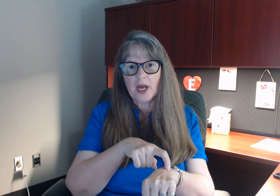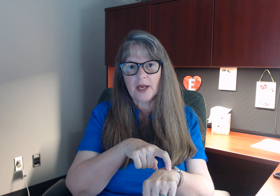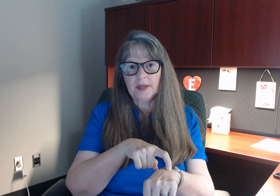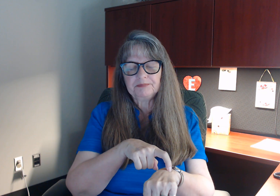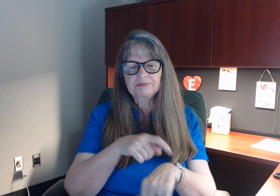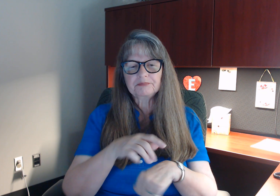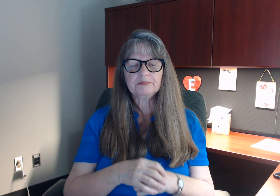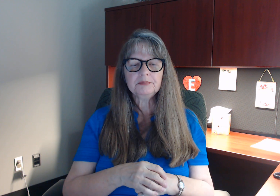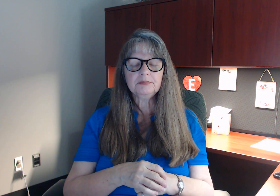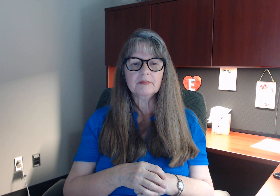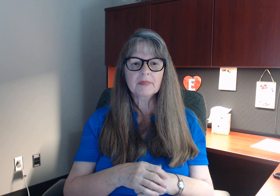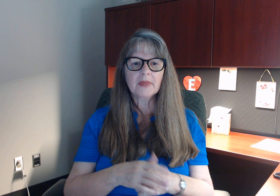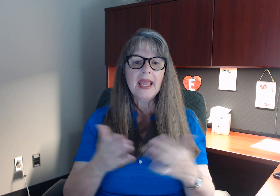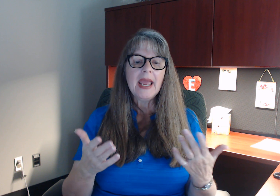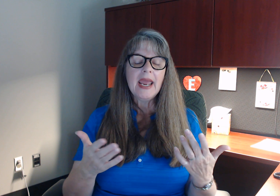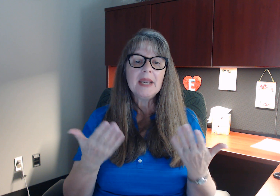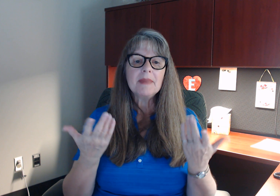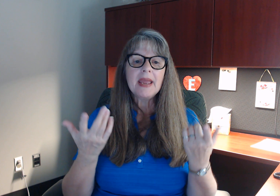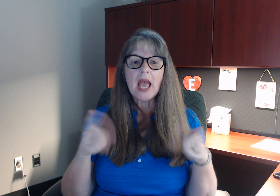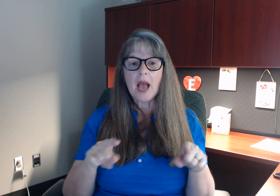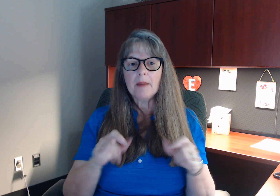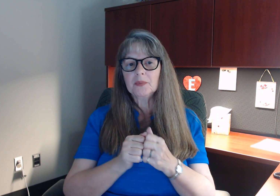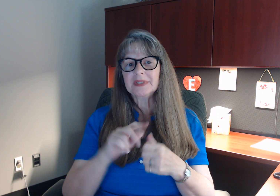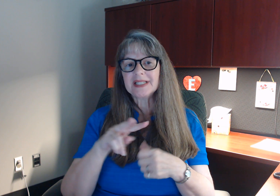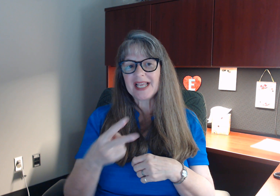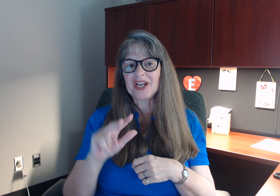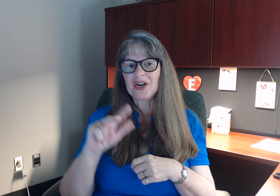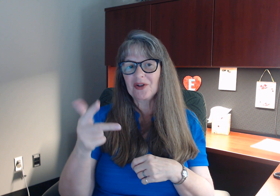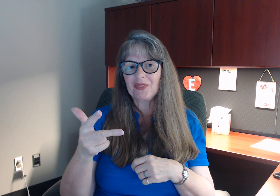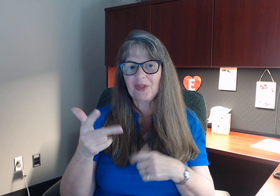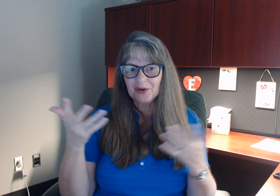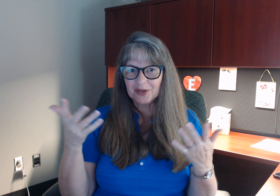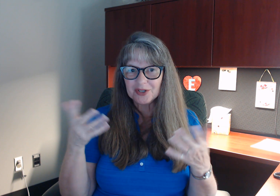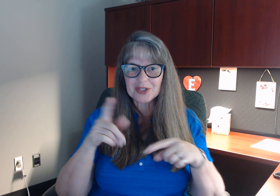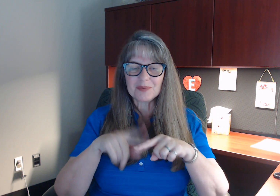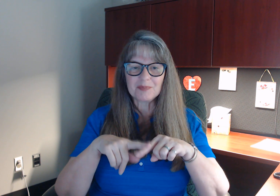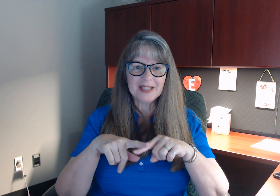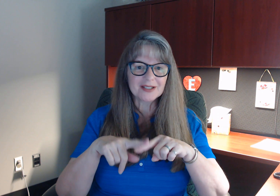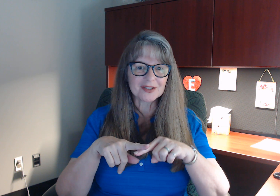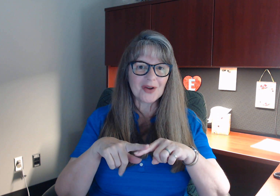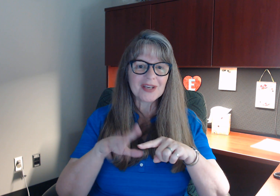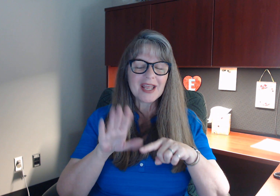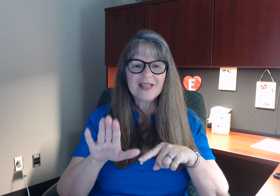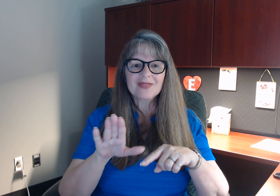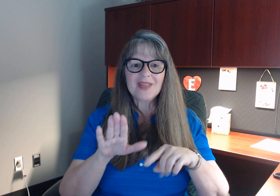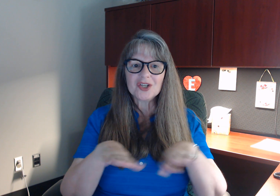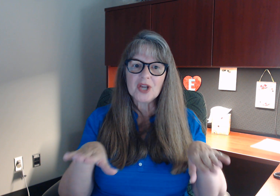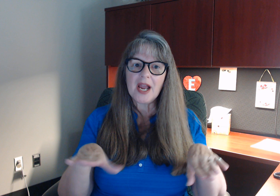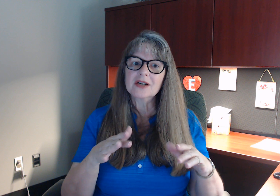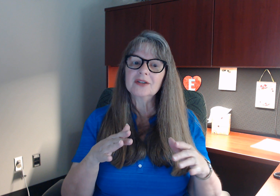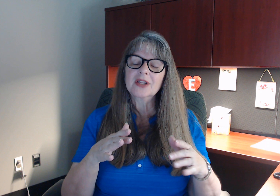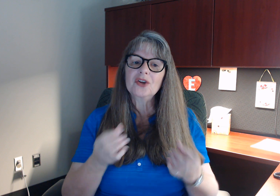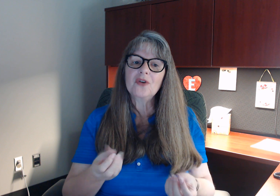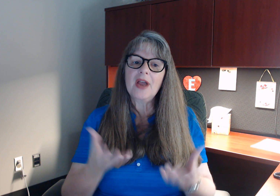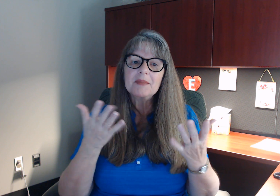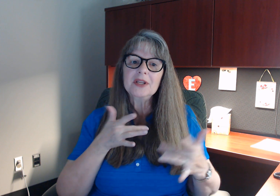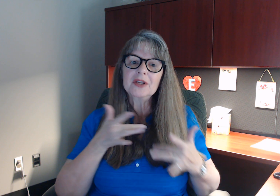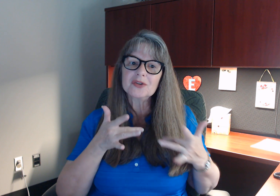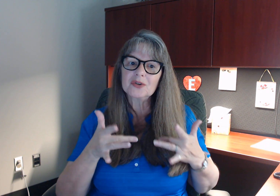time. And it may happen with the second or third. It just depends on that child, how many concerns